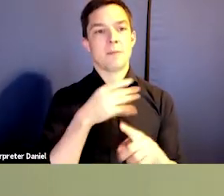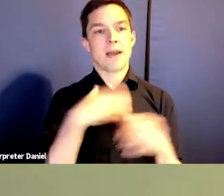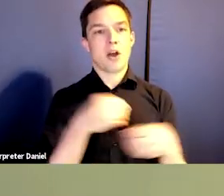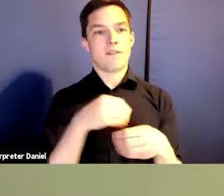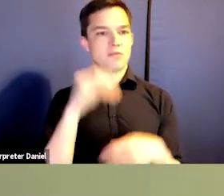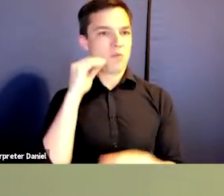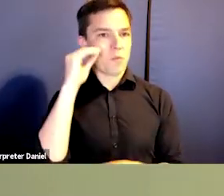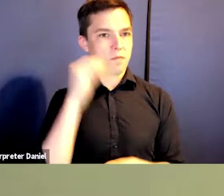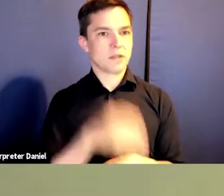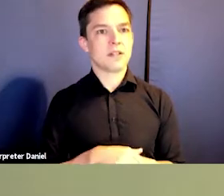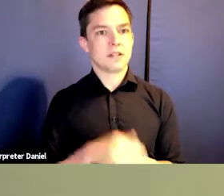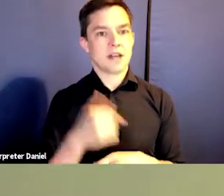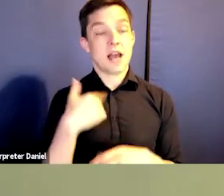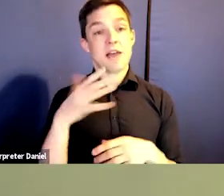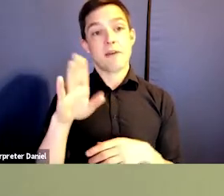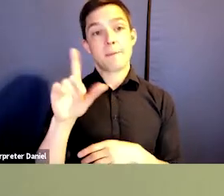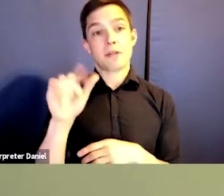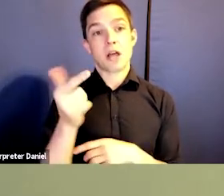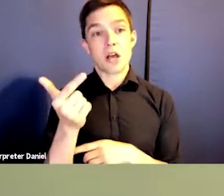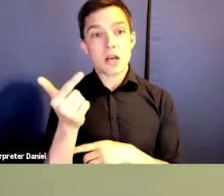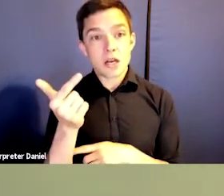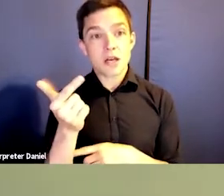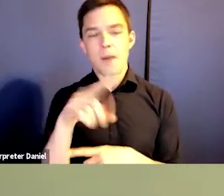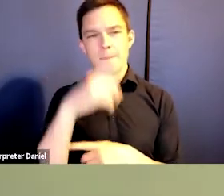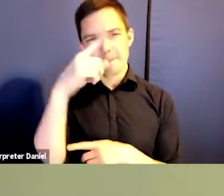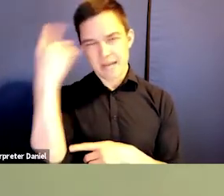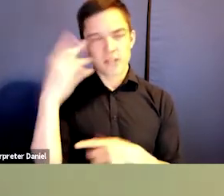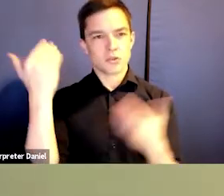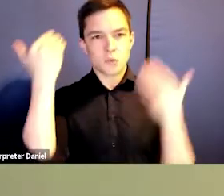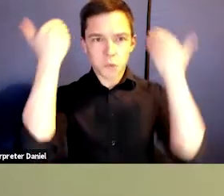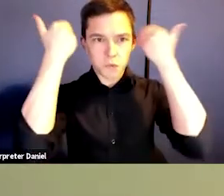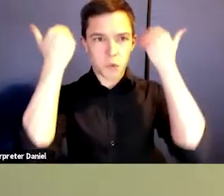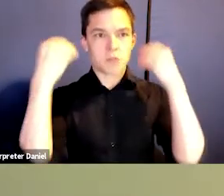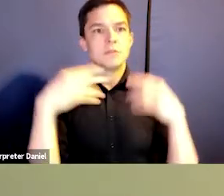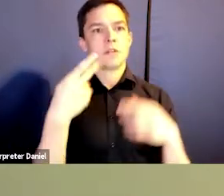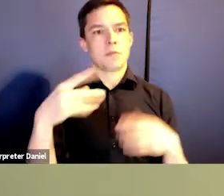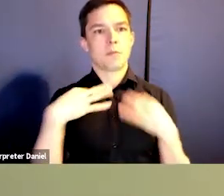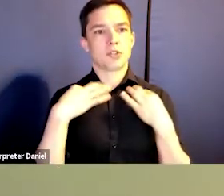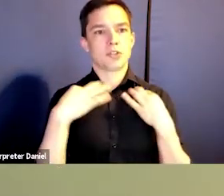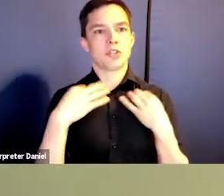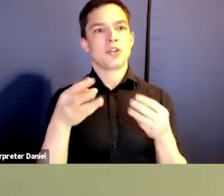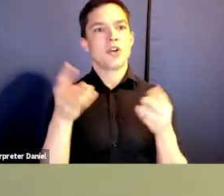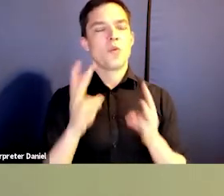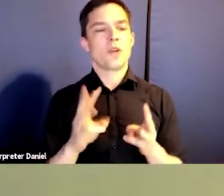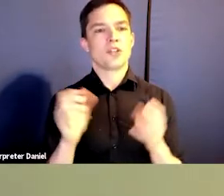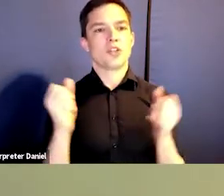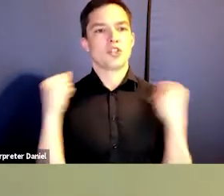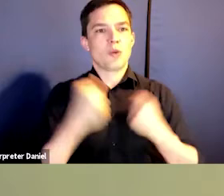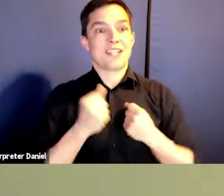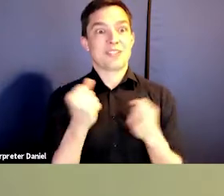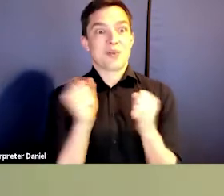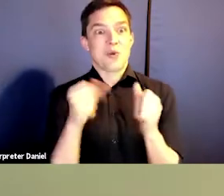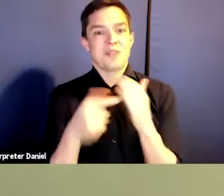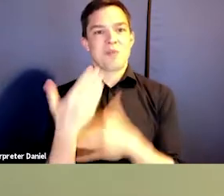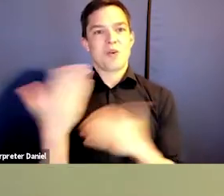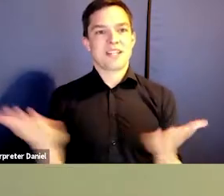at home, and I have a black short hair, and I'm wearing a purple shirt and a brown winter season sweater because it's cold this